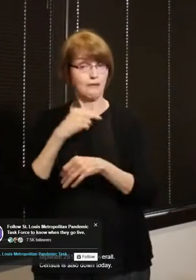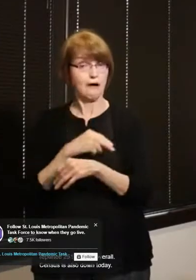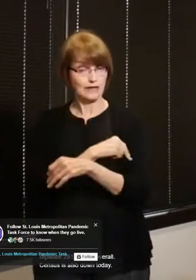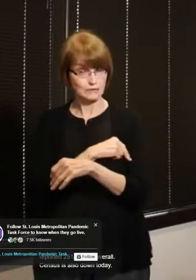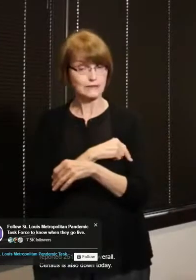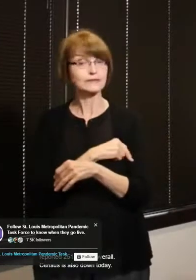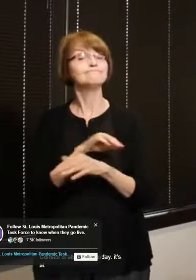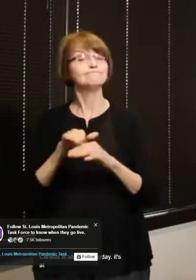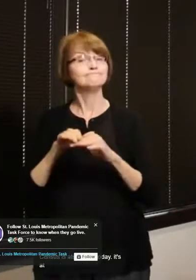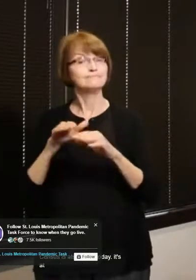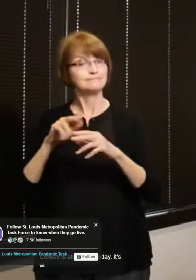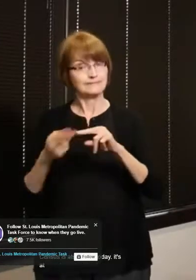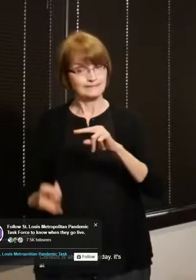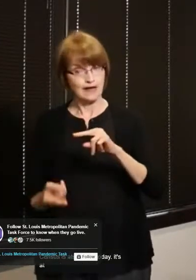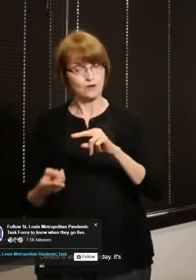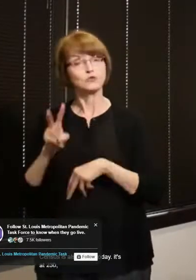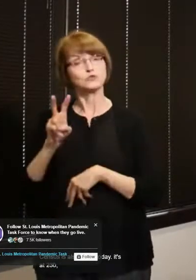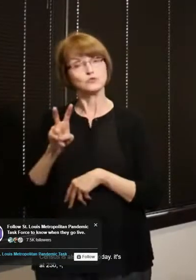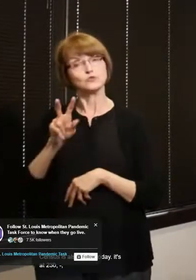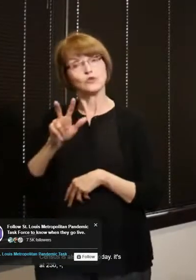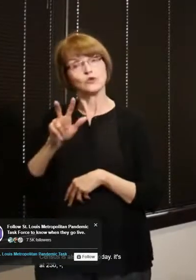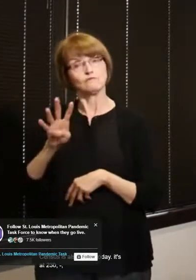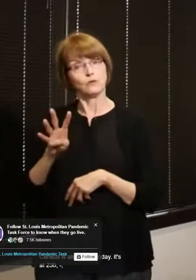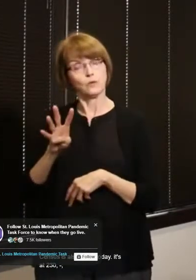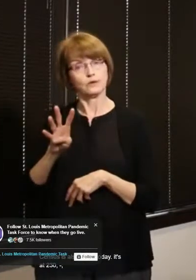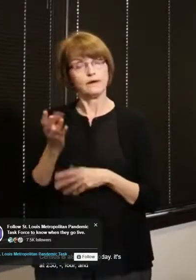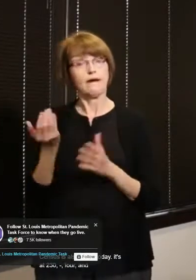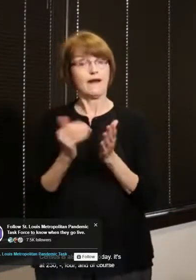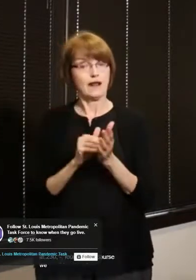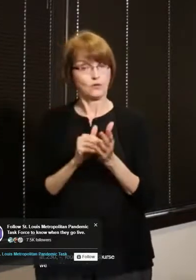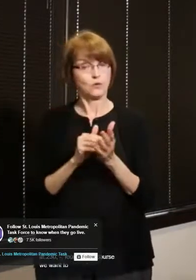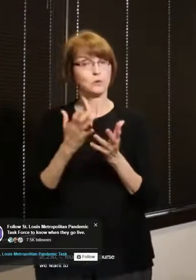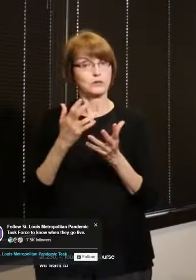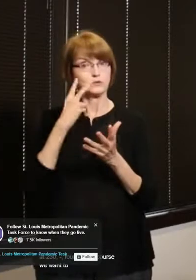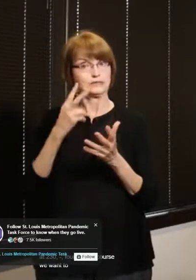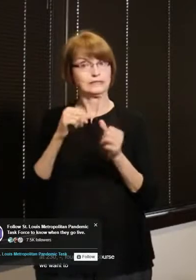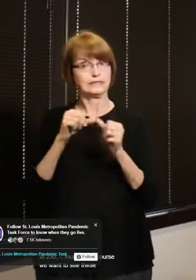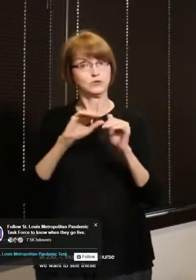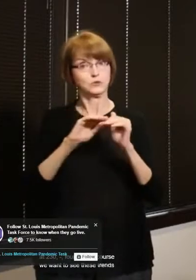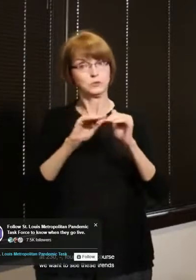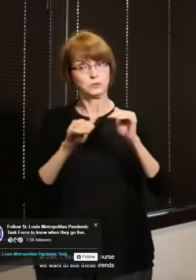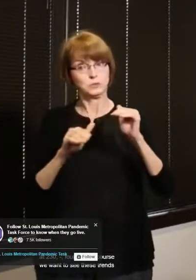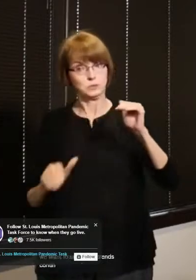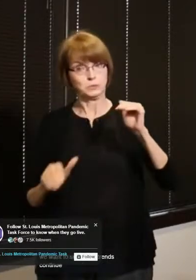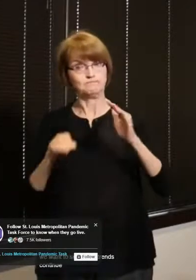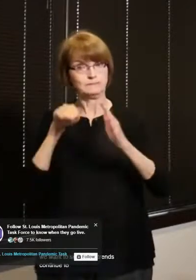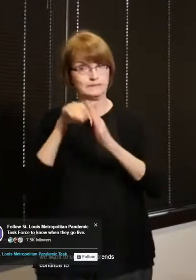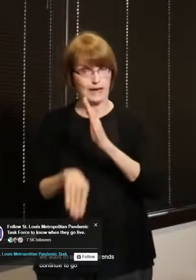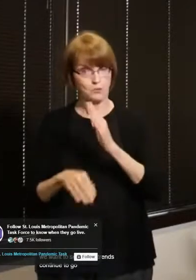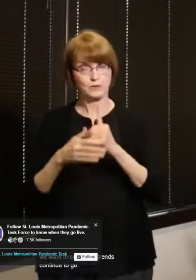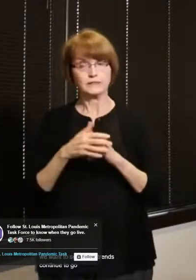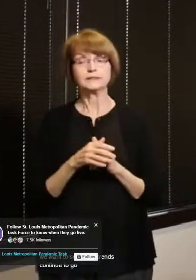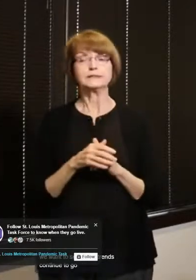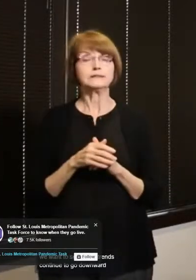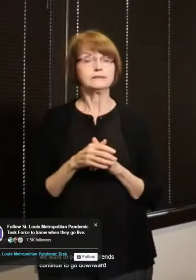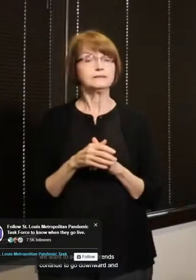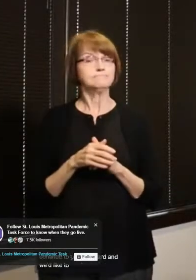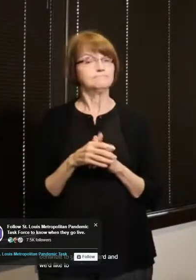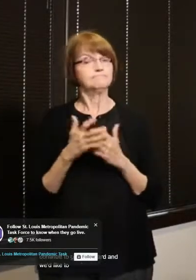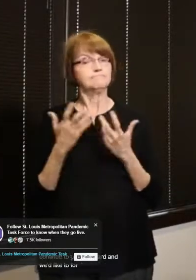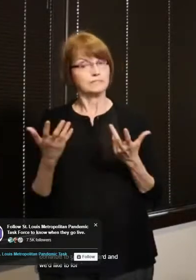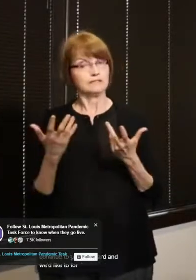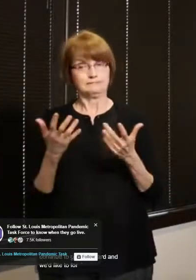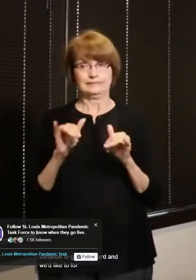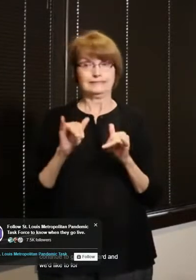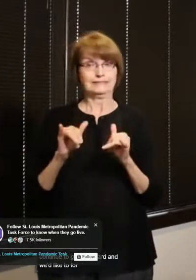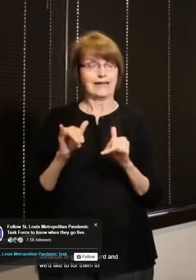it's at 234. And of course we want to see these trends continue to go downward, and we'd like for them to